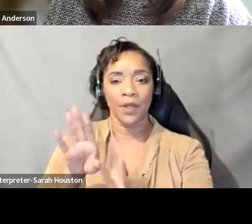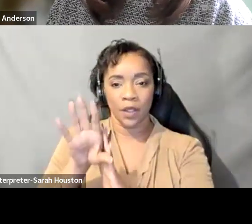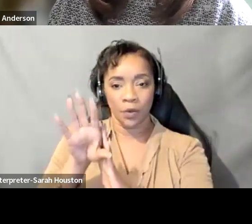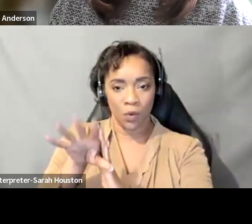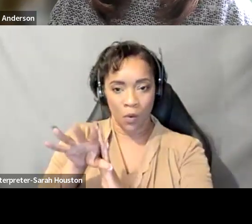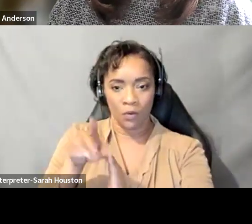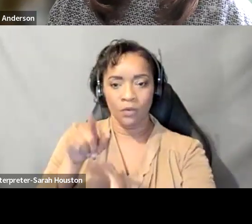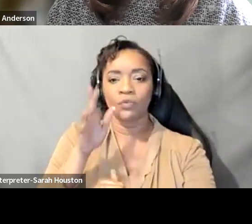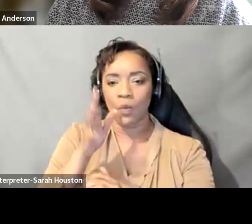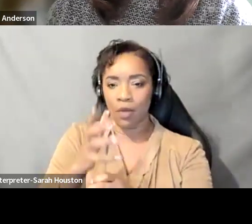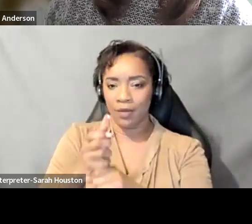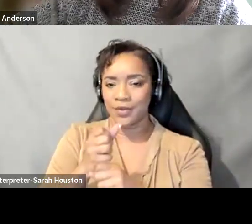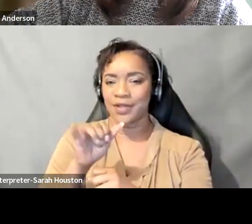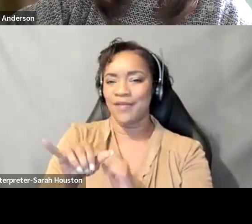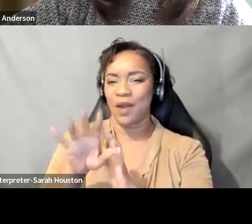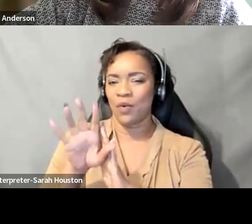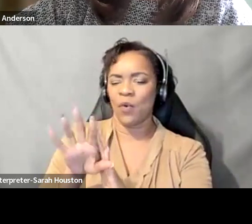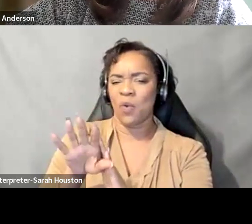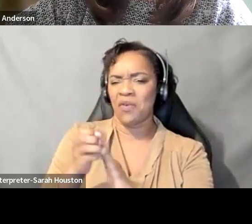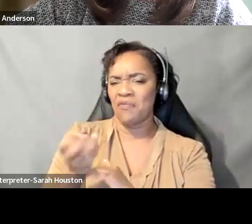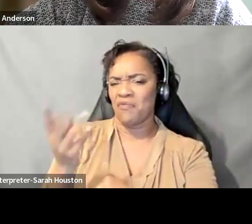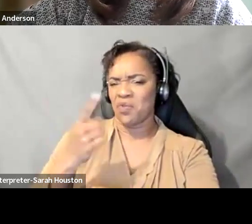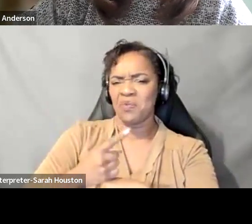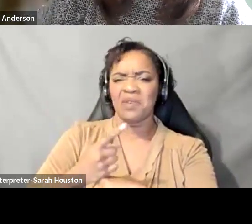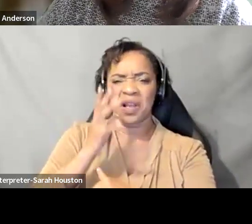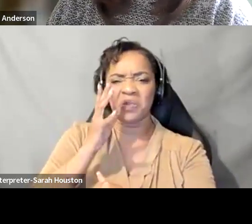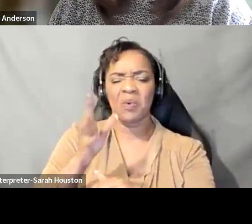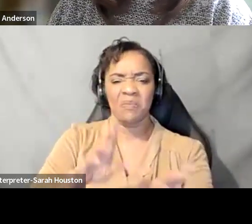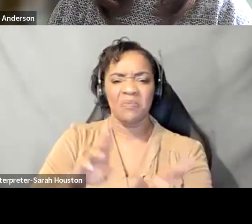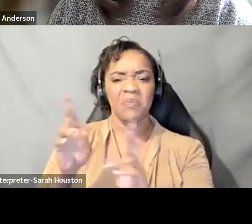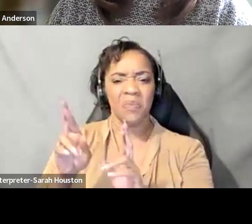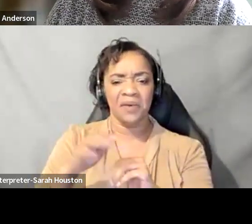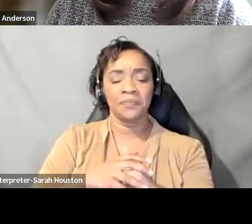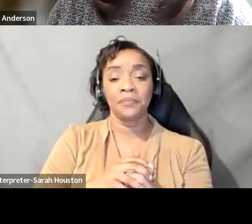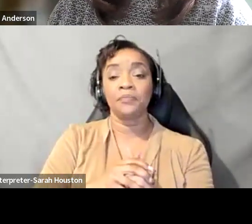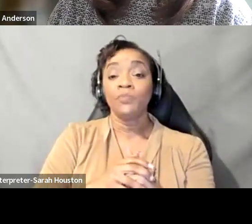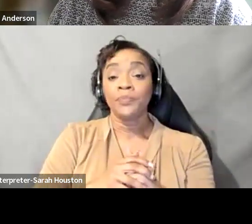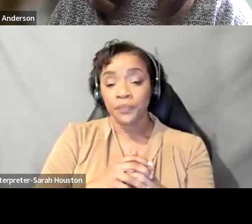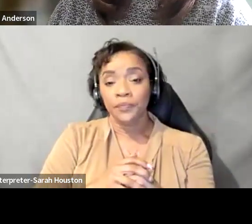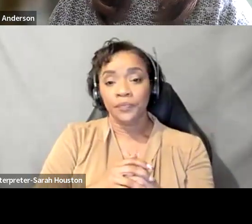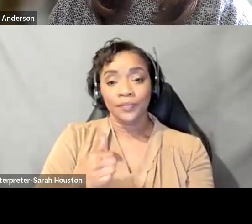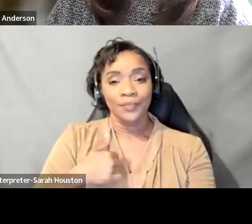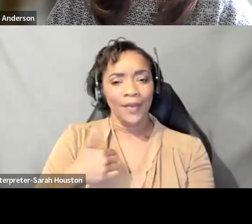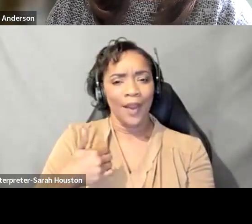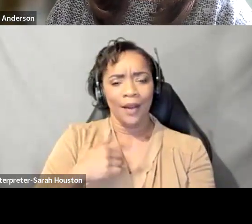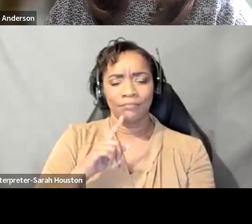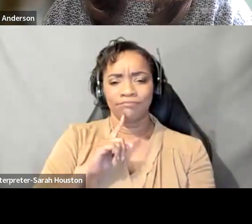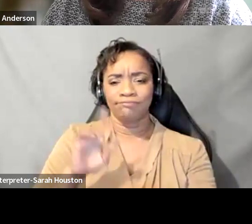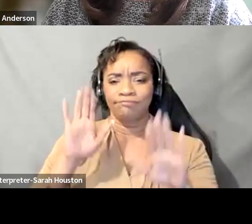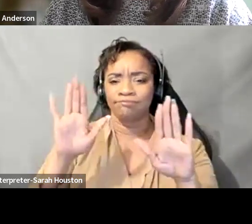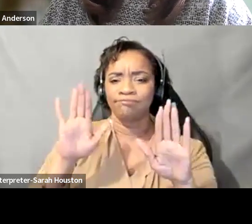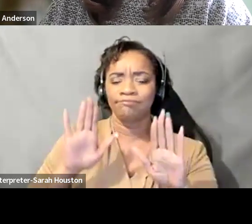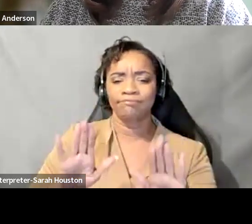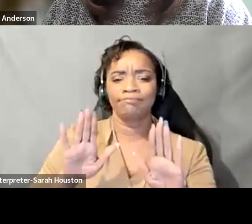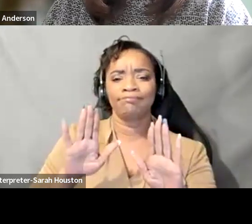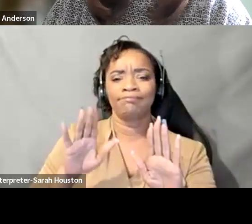recording in a few days after we finish up the webinar. I have an esteemed panel with me today